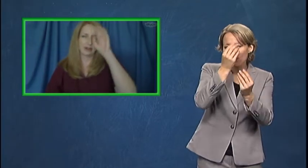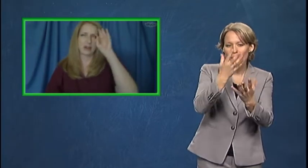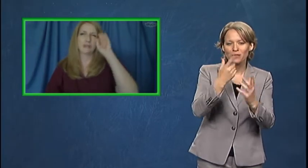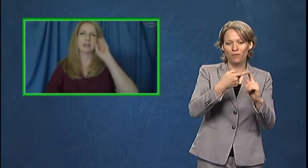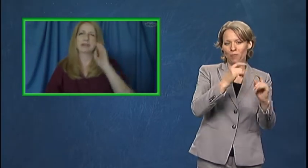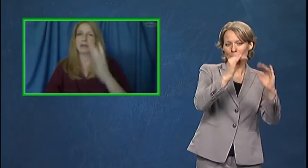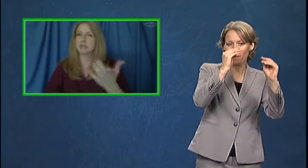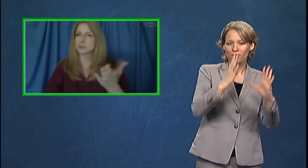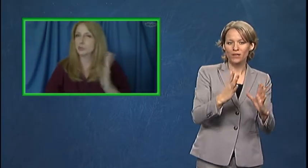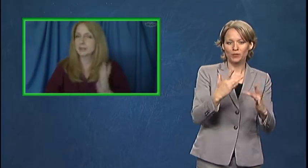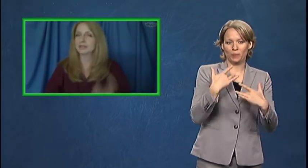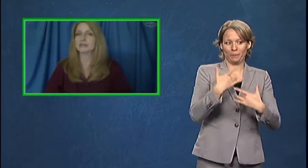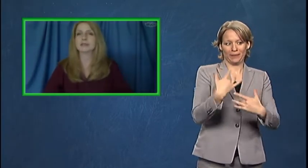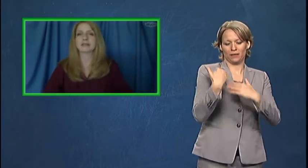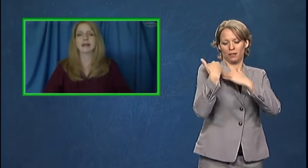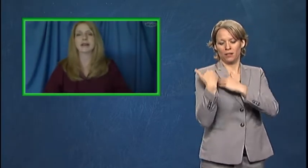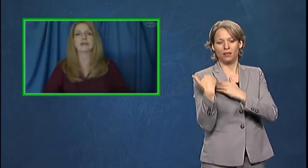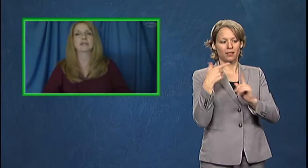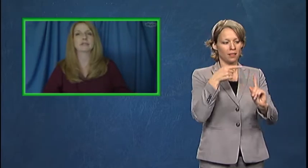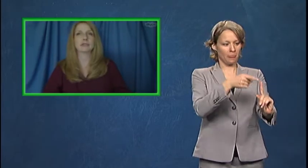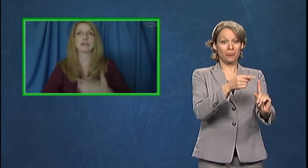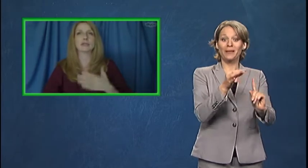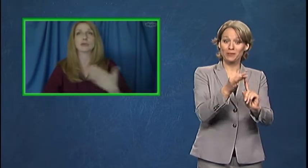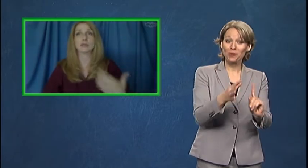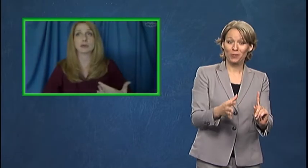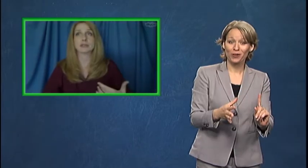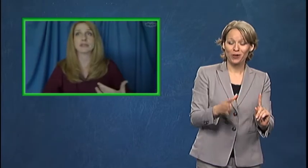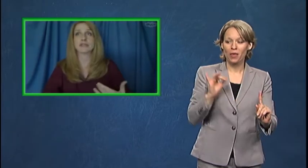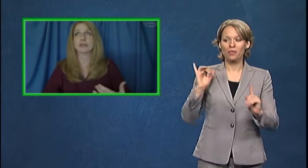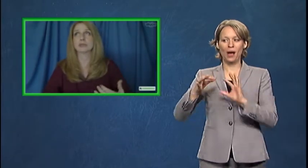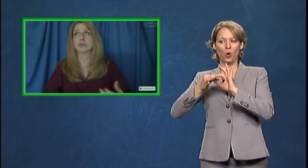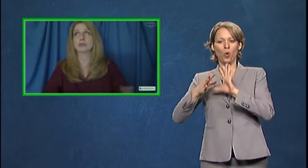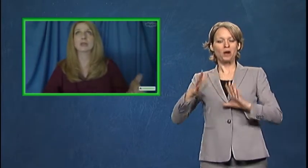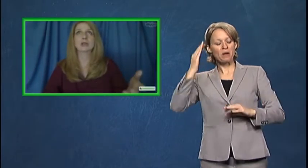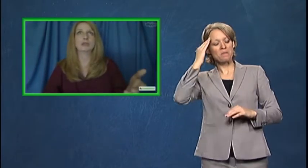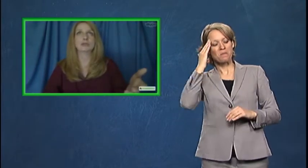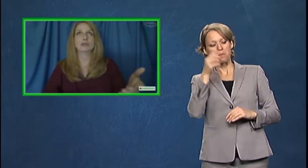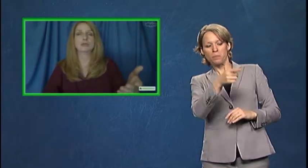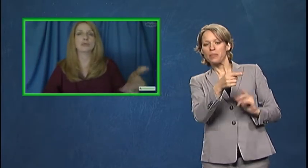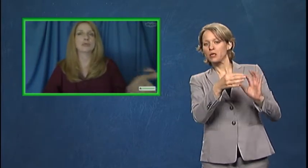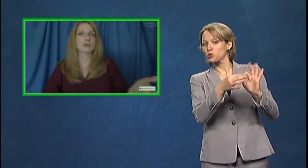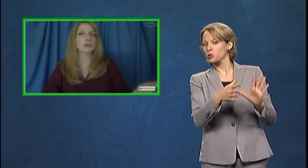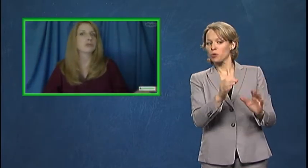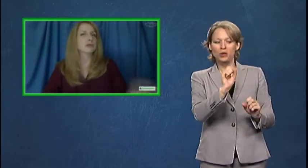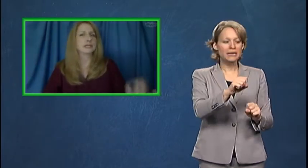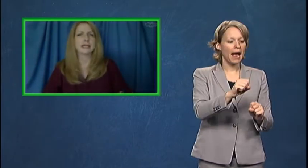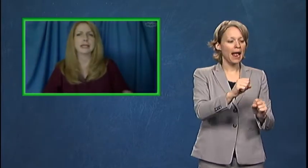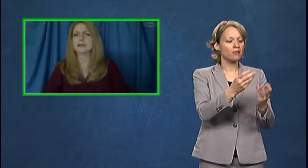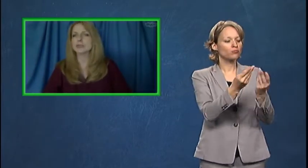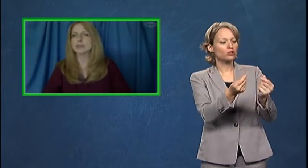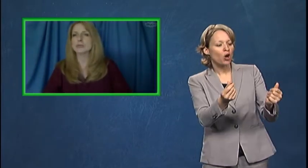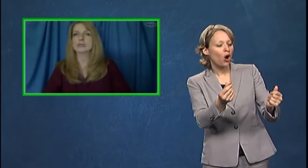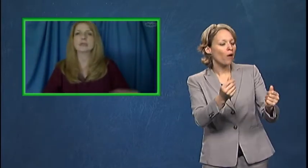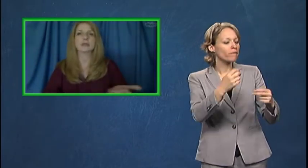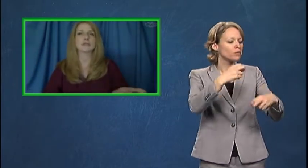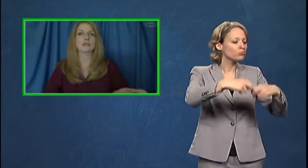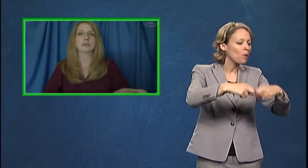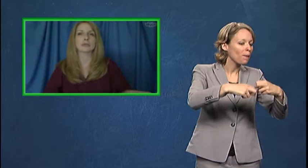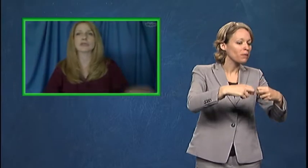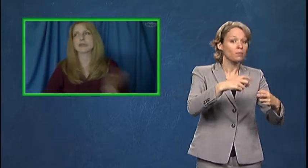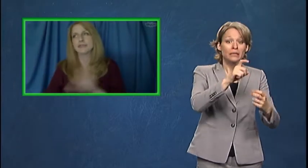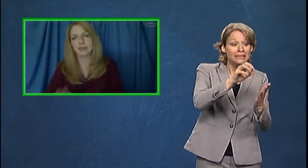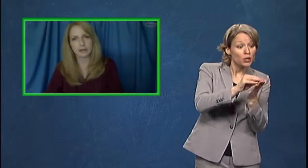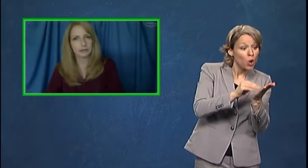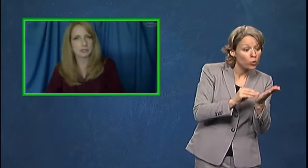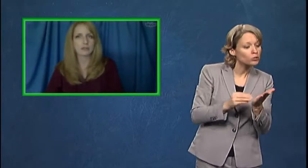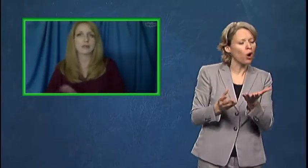or very often that might be the perspective that they have. You know, the interpreter is available to troubleshoot note-taking issues and to